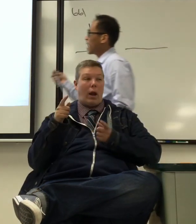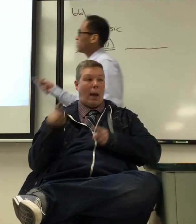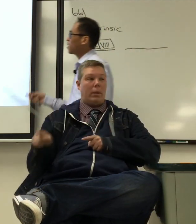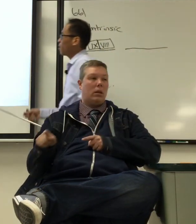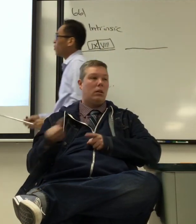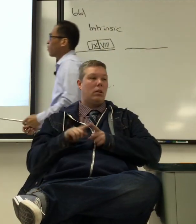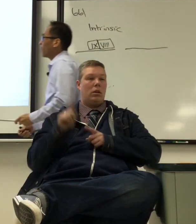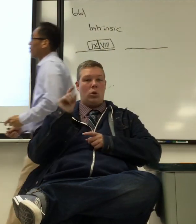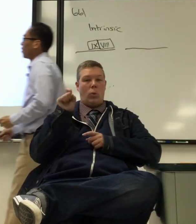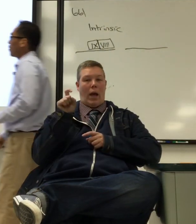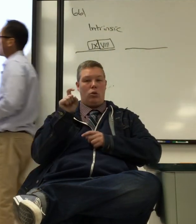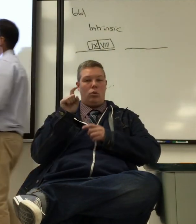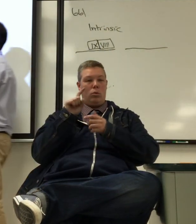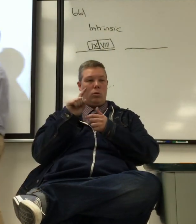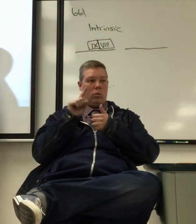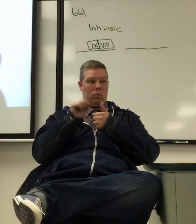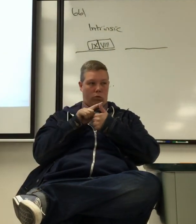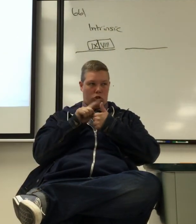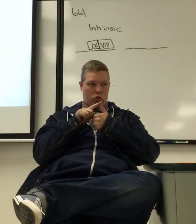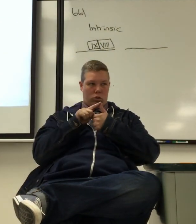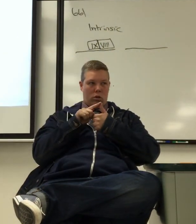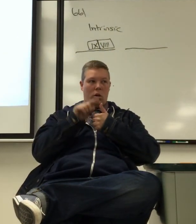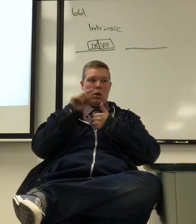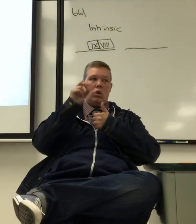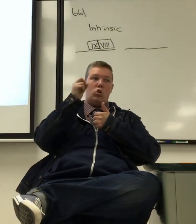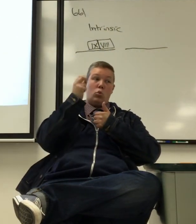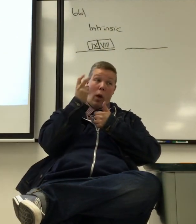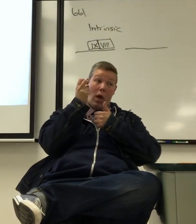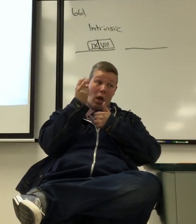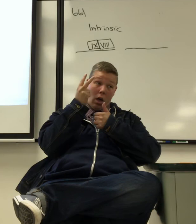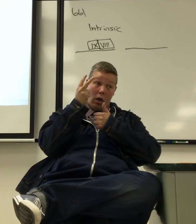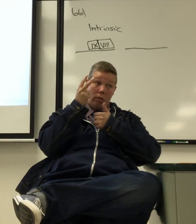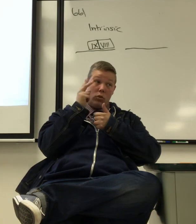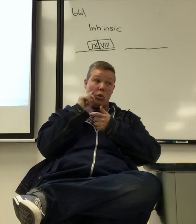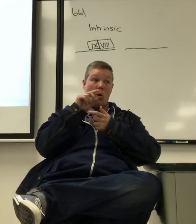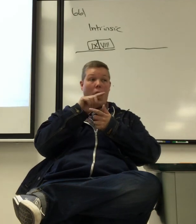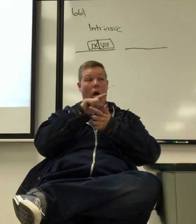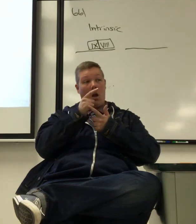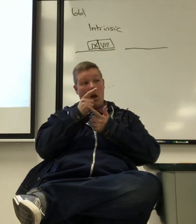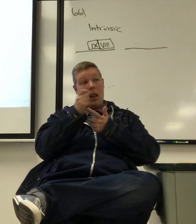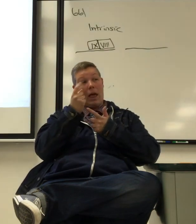you had to go 12 to activate 11,